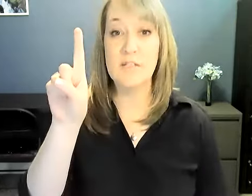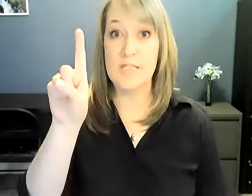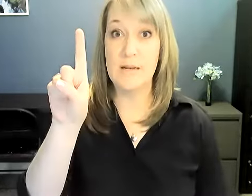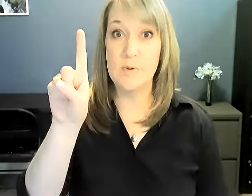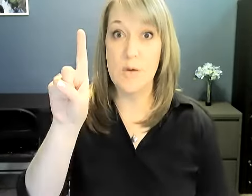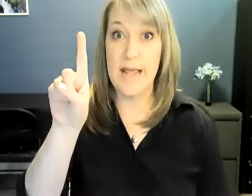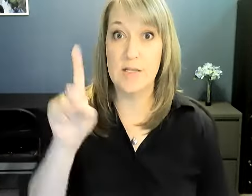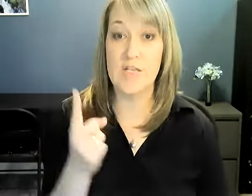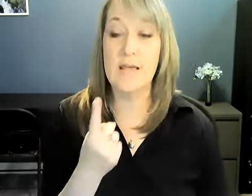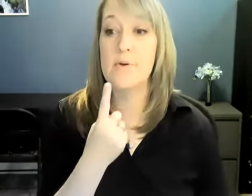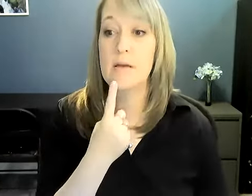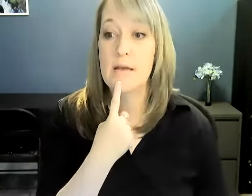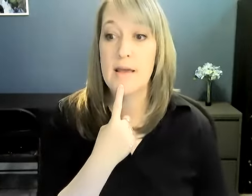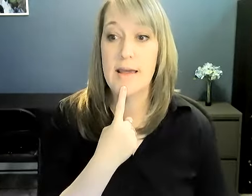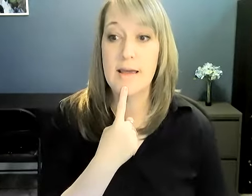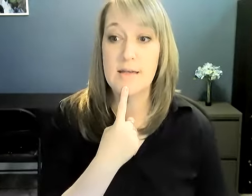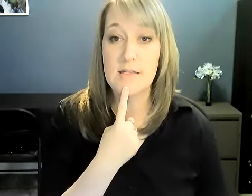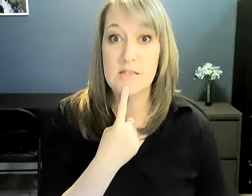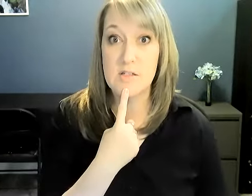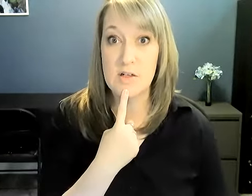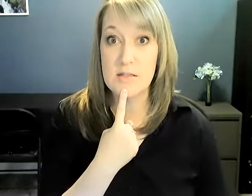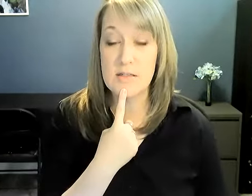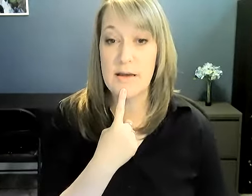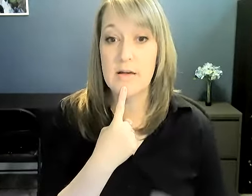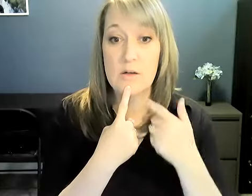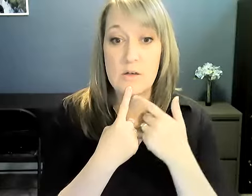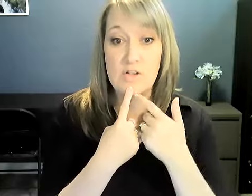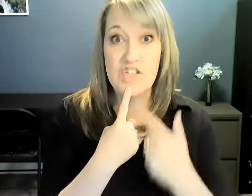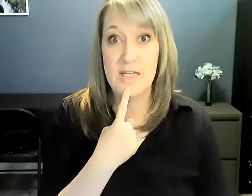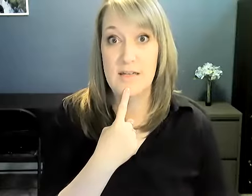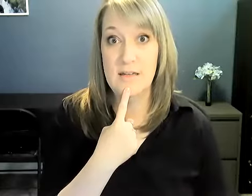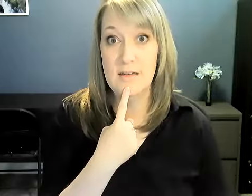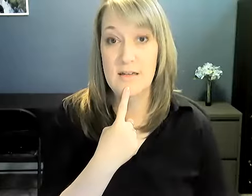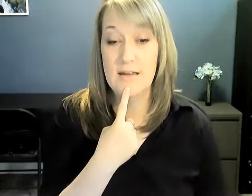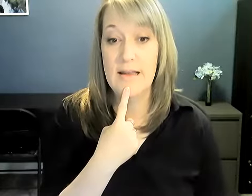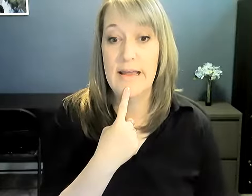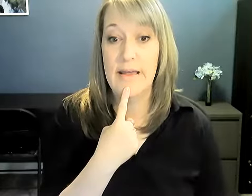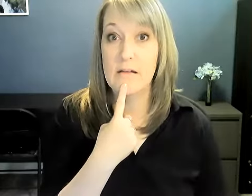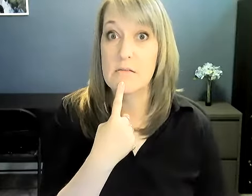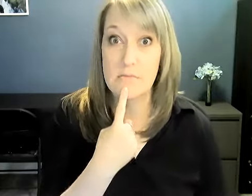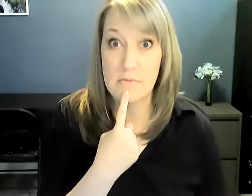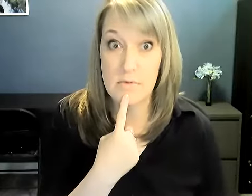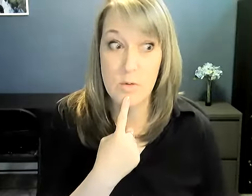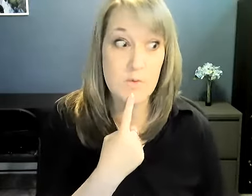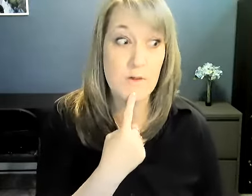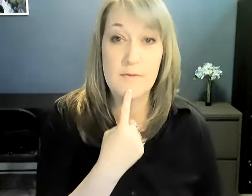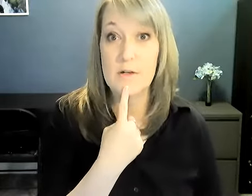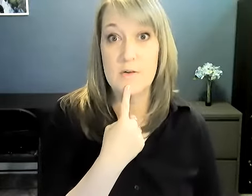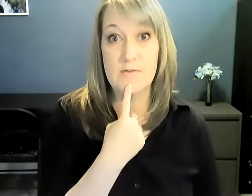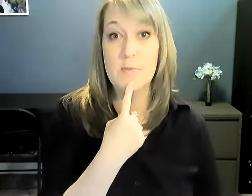a number 1 hand shape, and it starts at your chin and goes wherever it goes. If I'm going